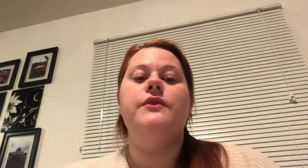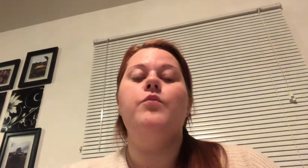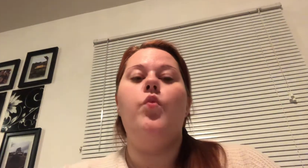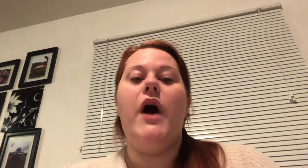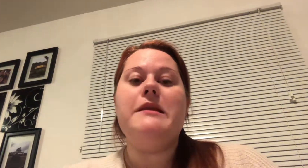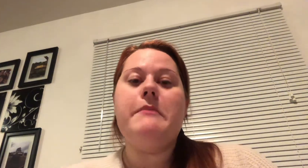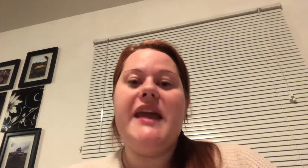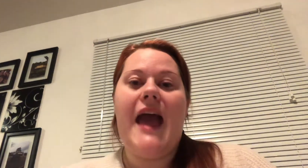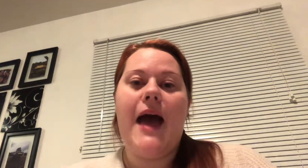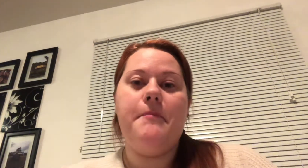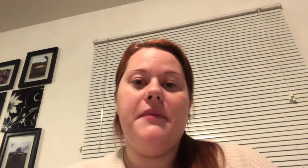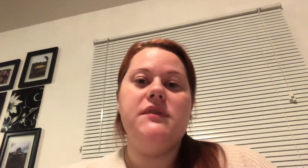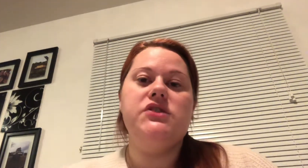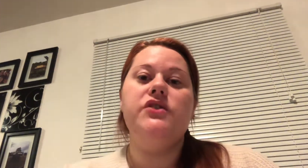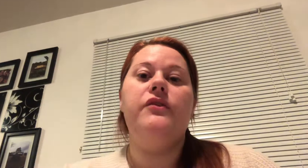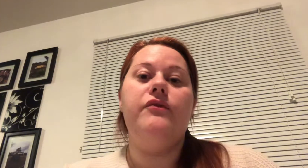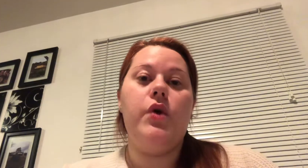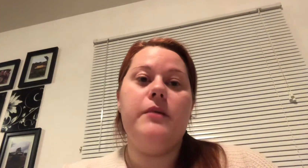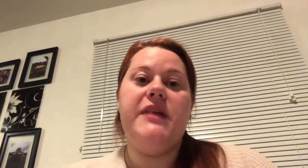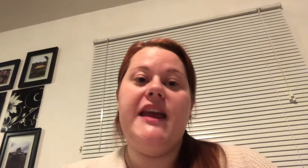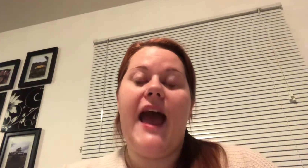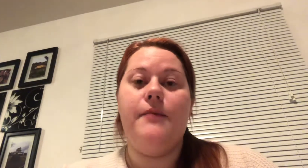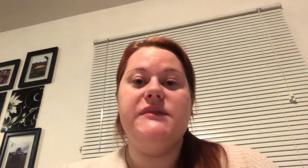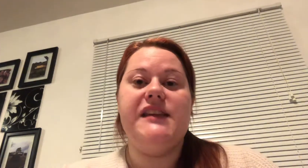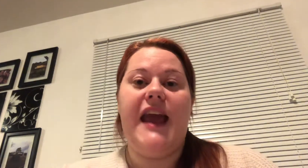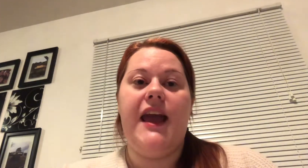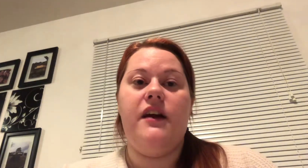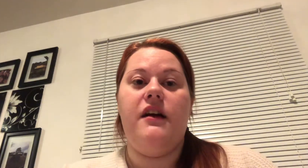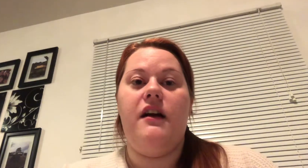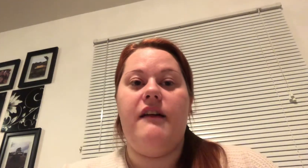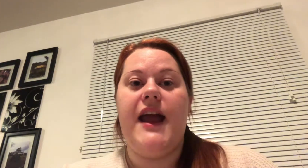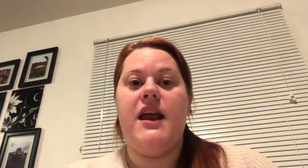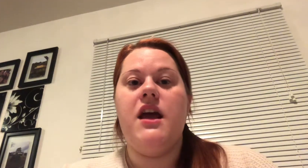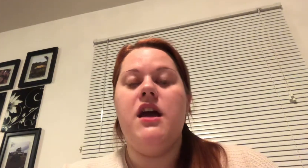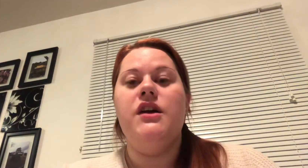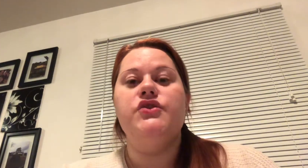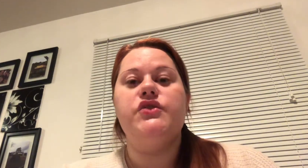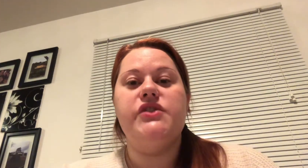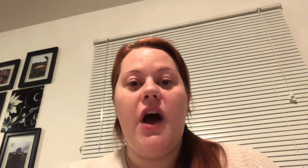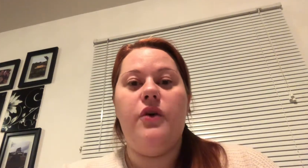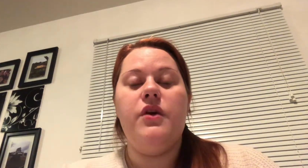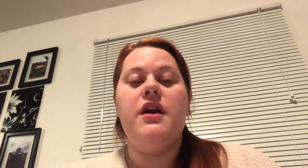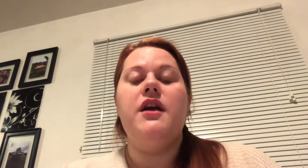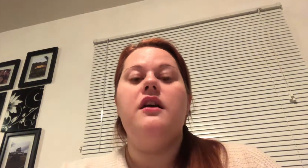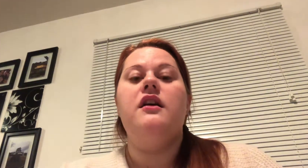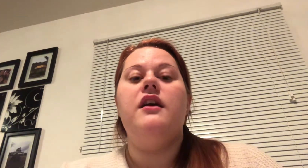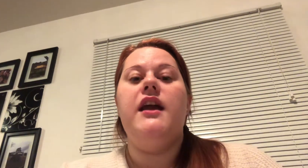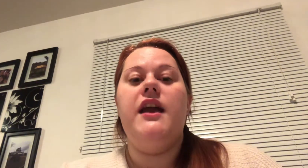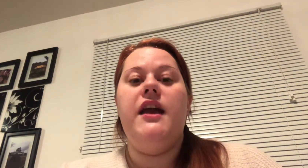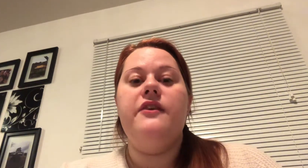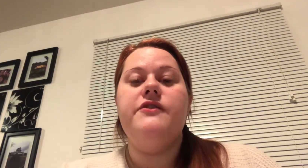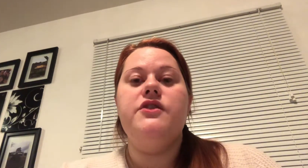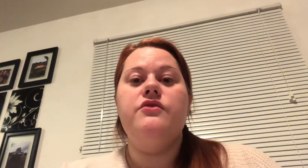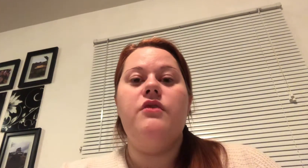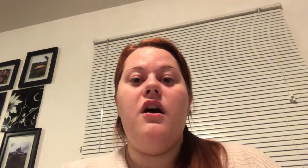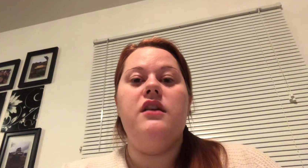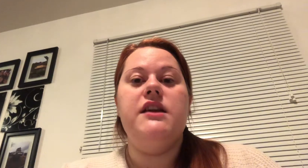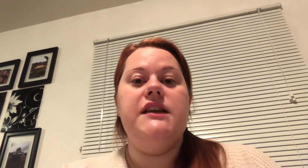from 1 p.m. to 4 p.m. today, all right? So if you need to